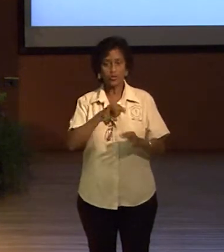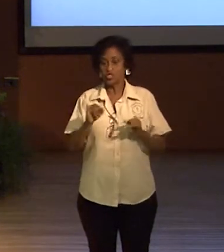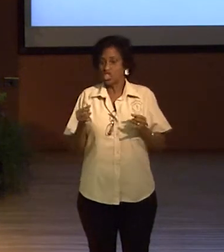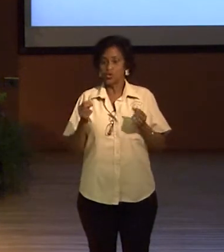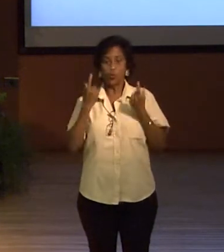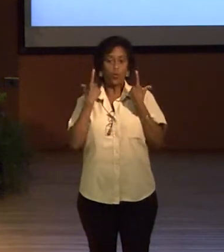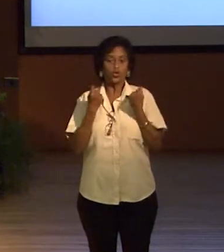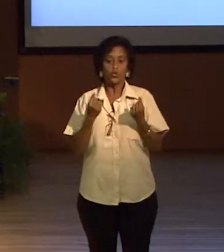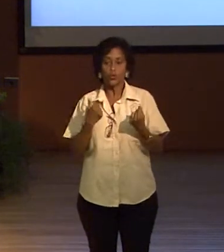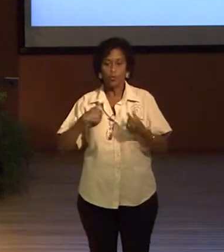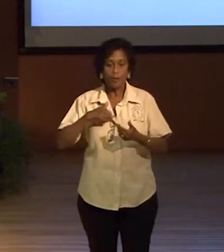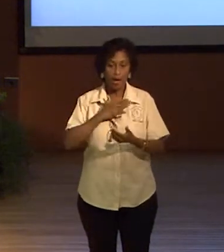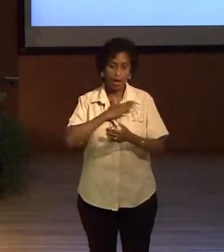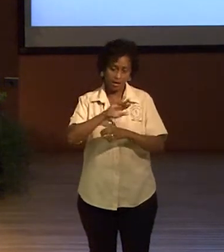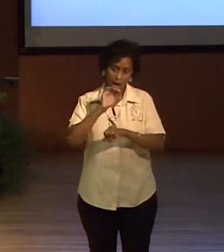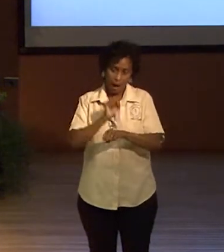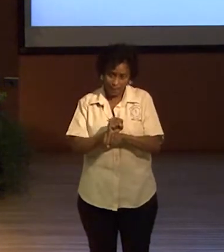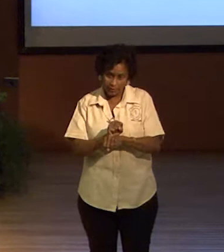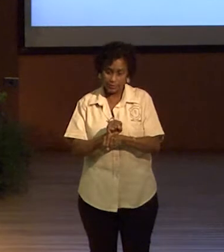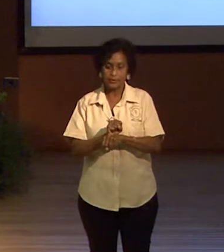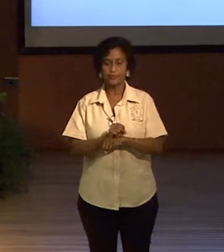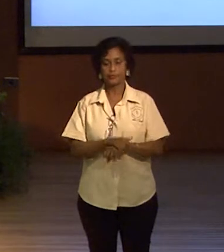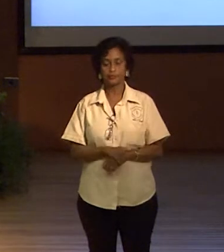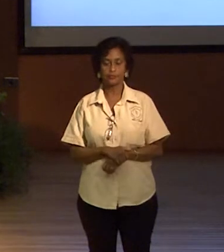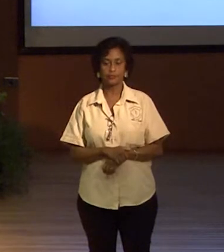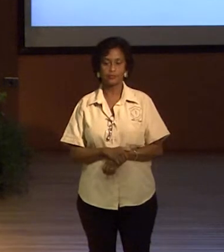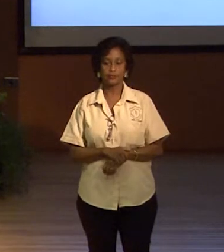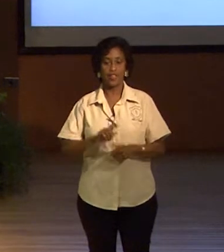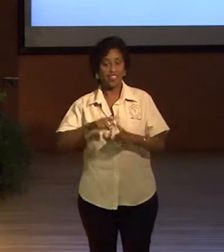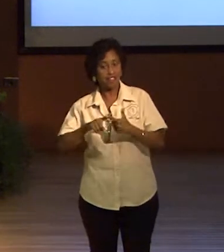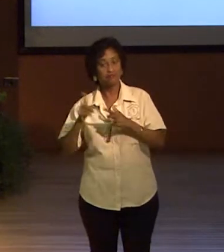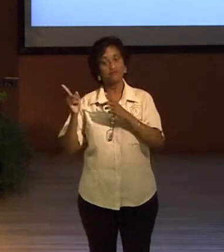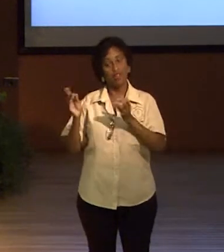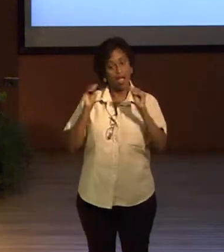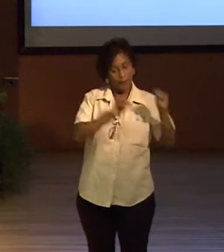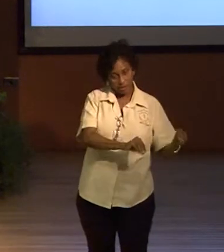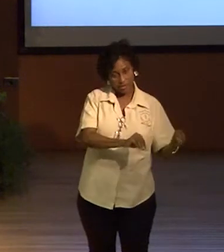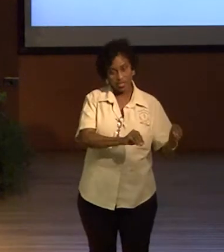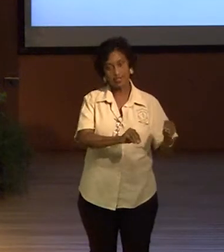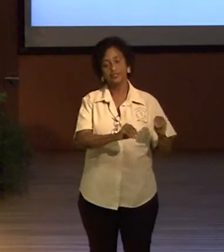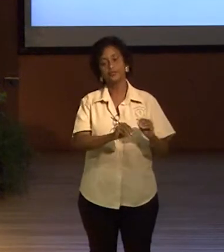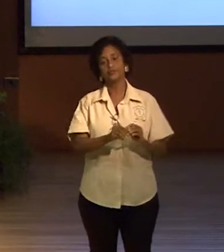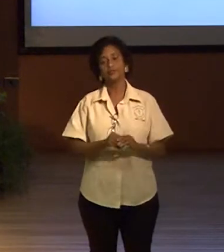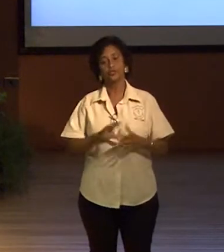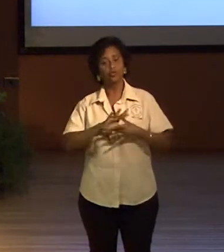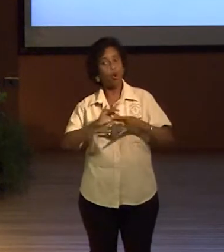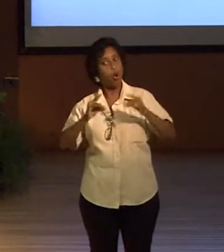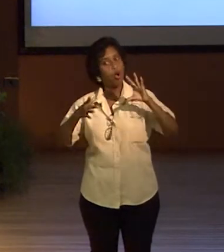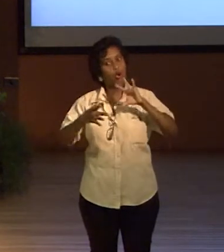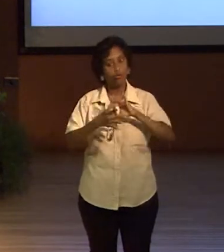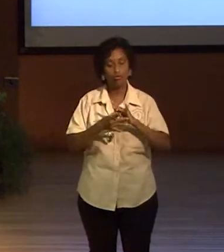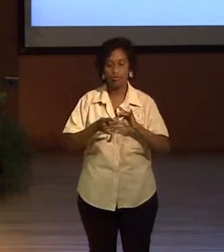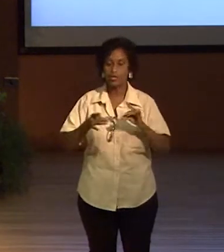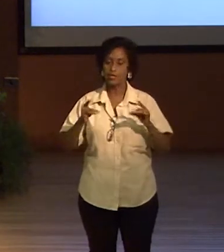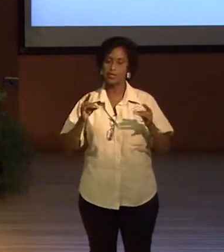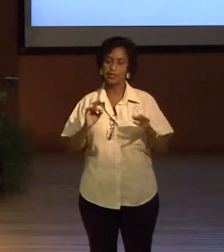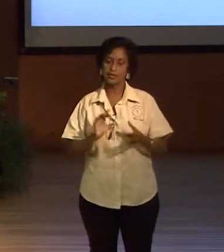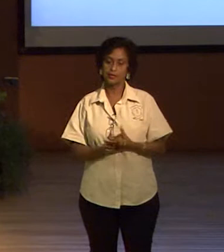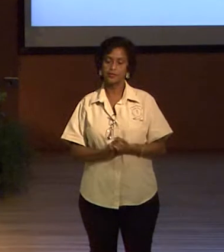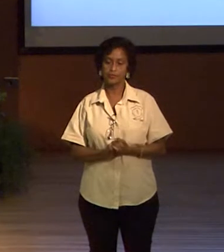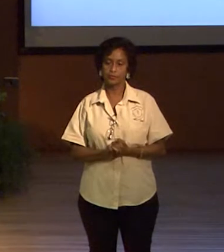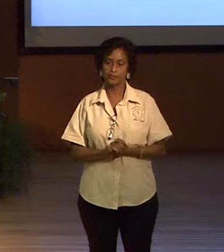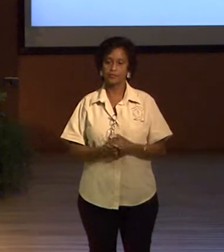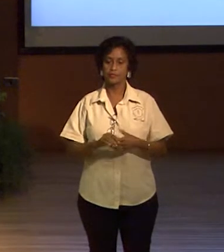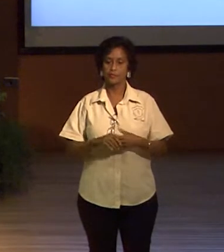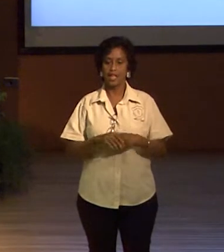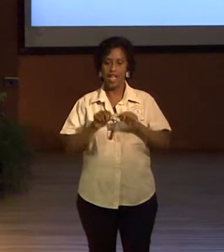how we behave. And that in turn now led me to the story of Oscar Pistorius. Now,